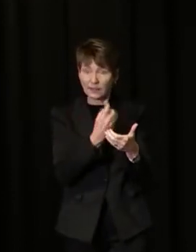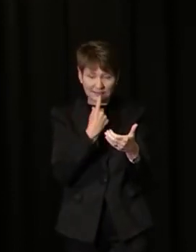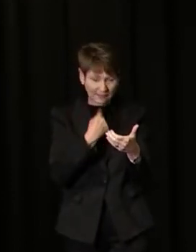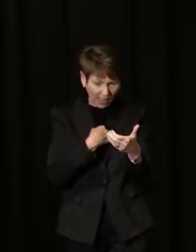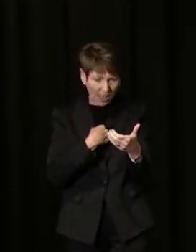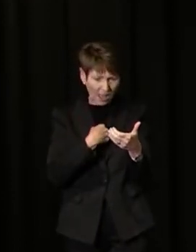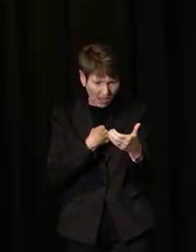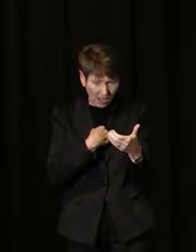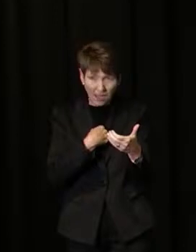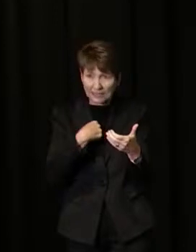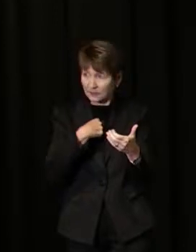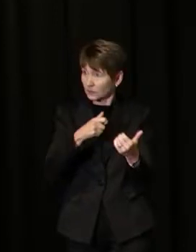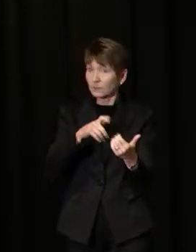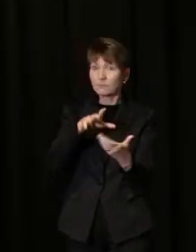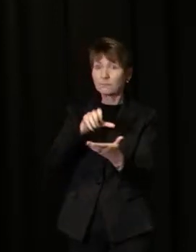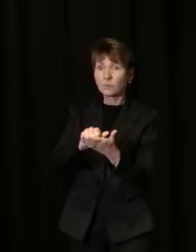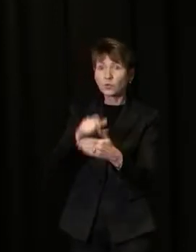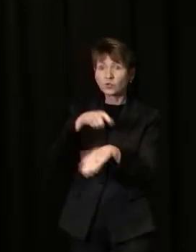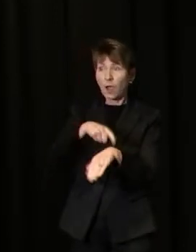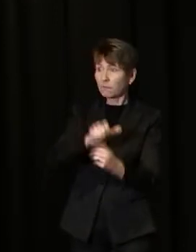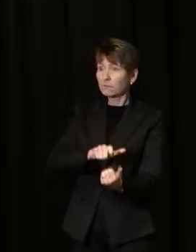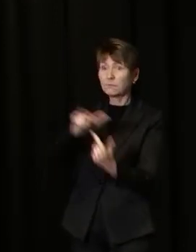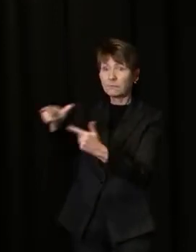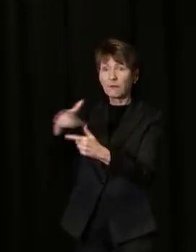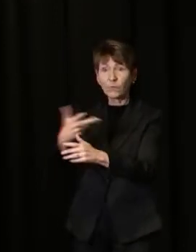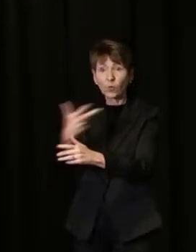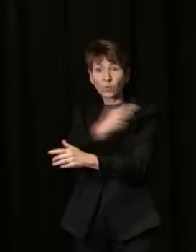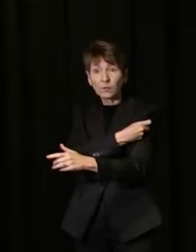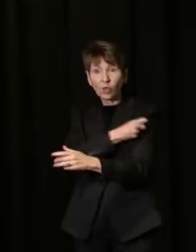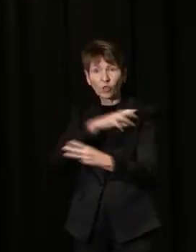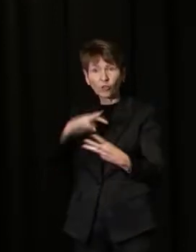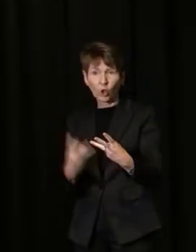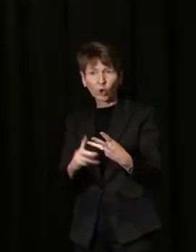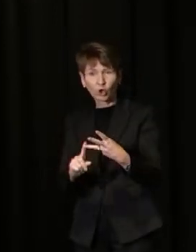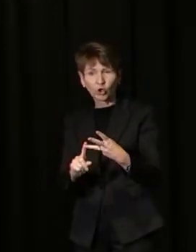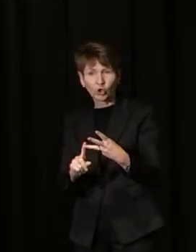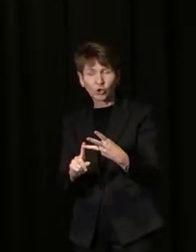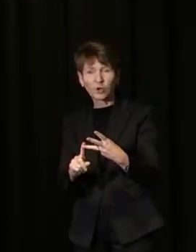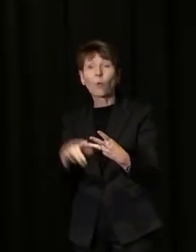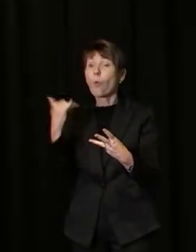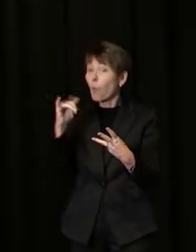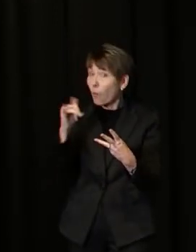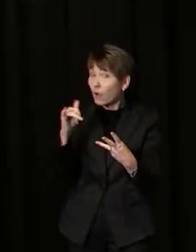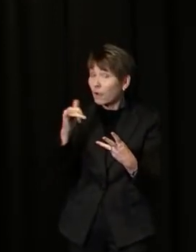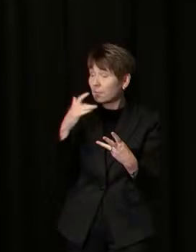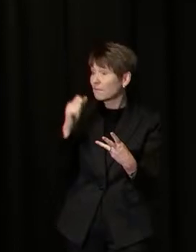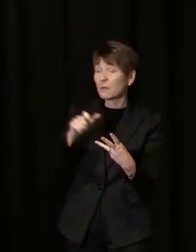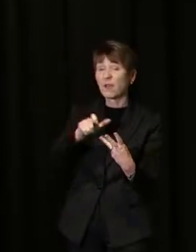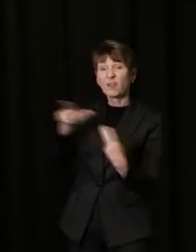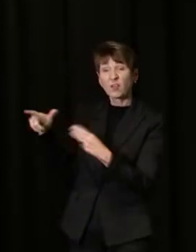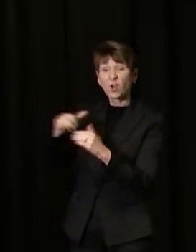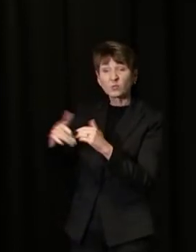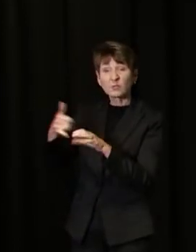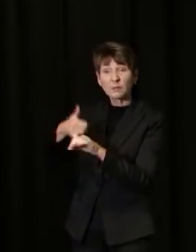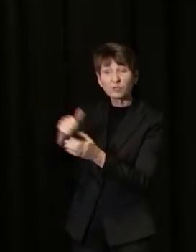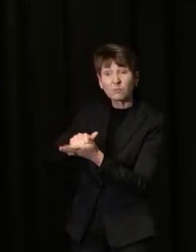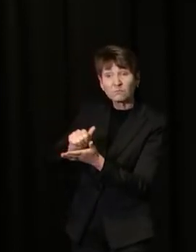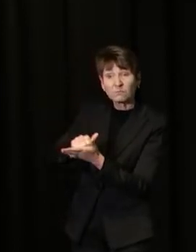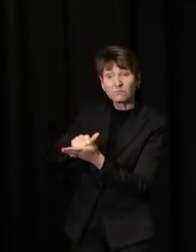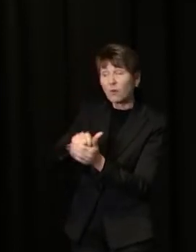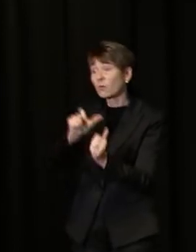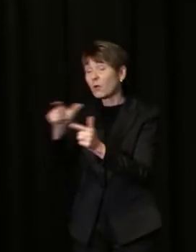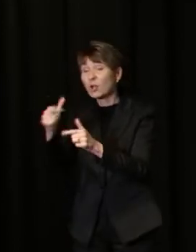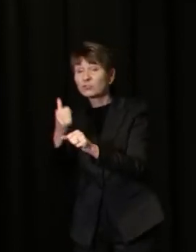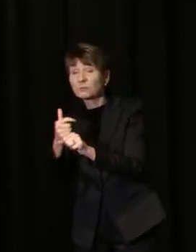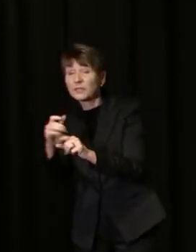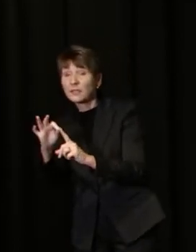to go and book a time to go and have your booster shot. There may be state clinics in that, or it might be all done through GPs and pharmacy. That hasn't been worked through yet. We're happy to play our